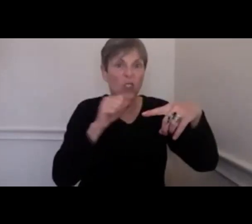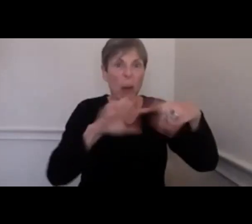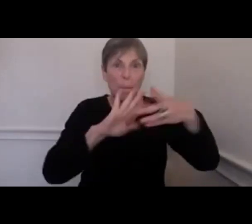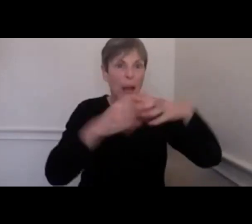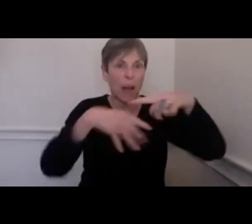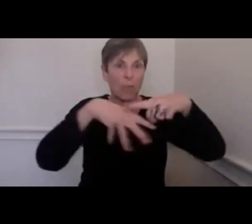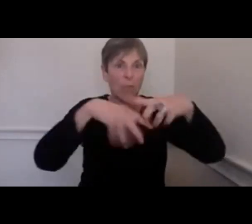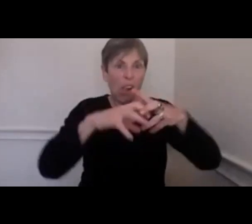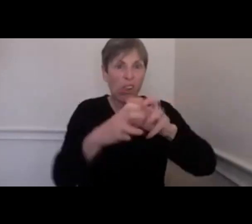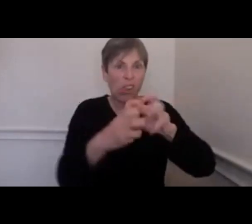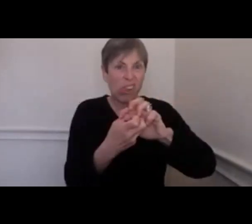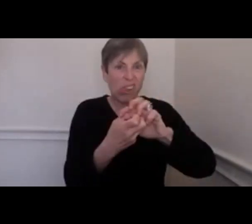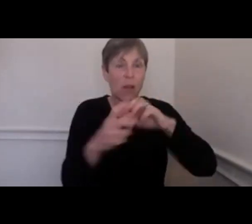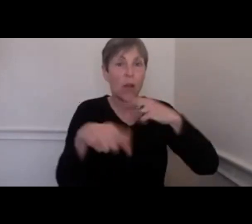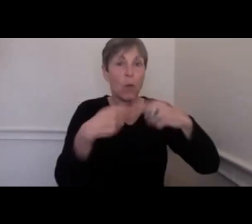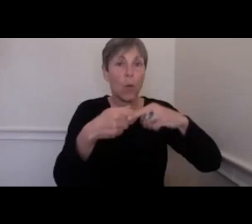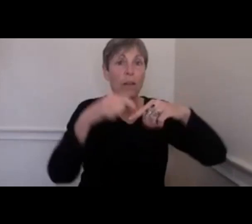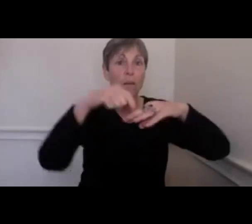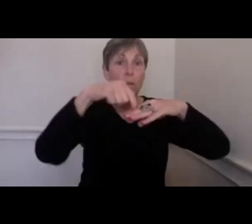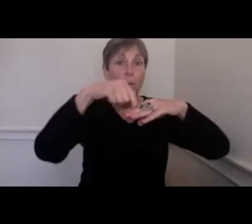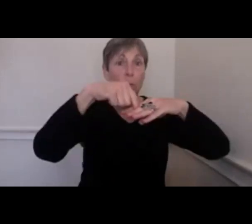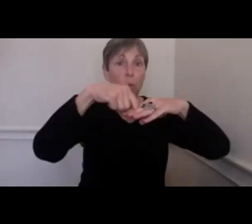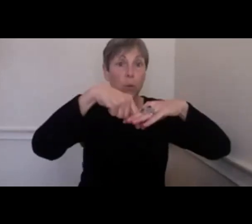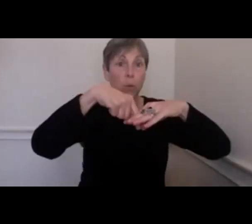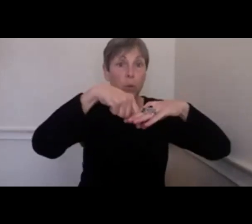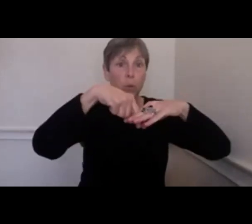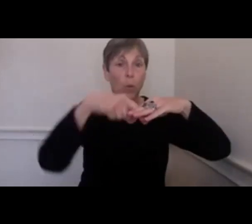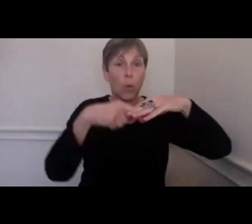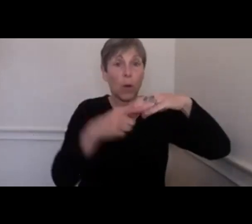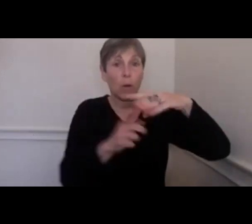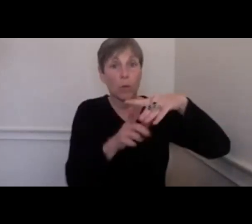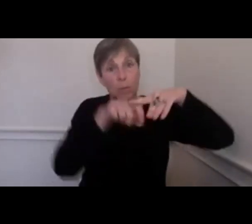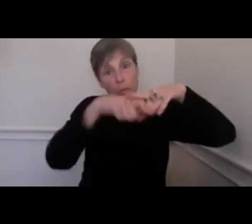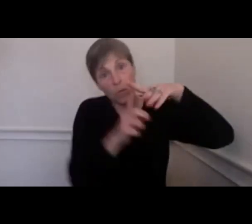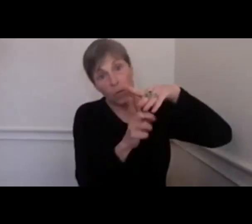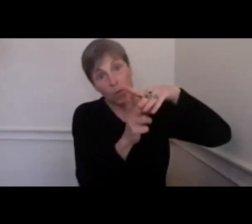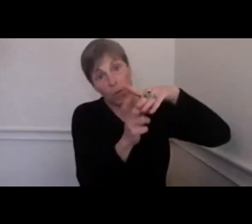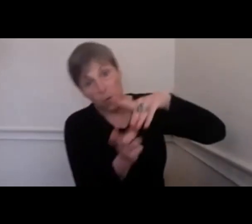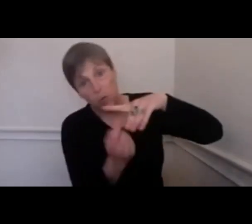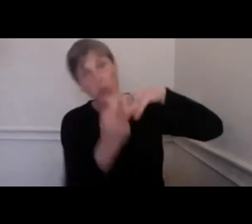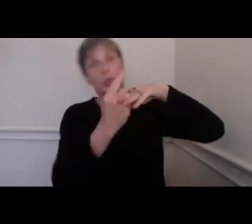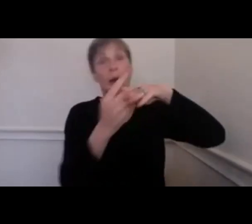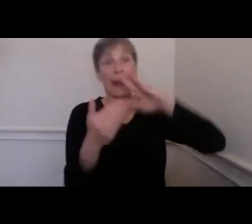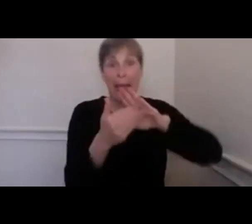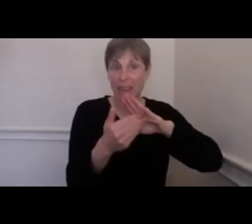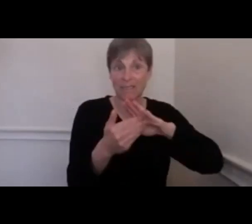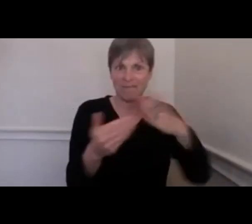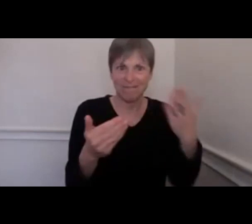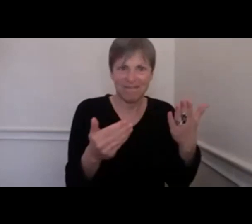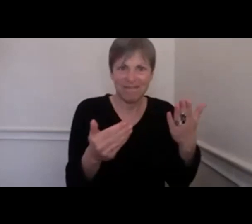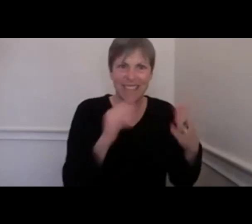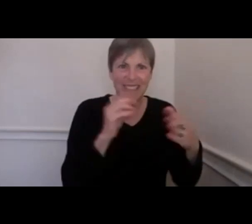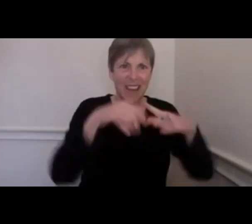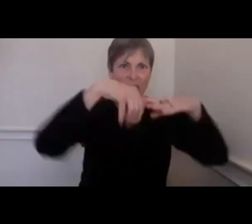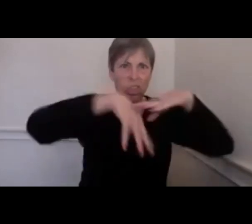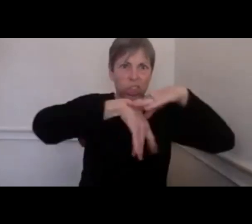the air, they simply turn around as they have for millions of years and go the other way. So we'll talk about